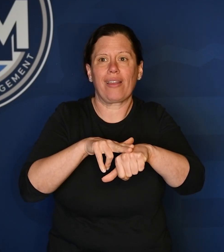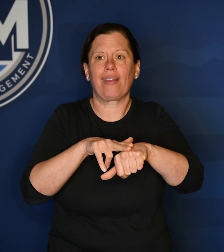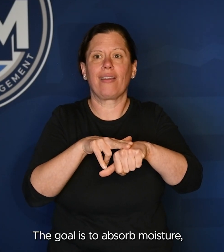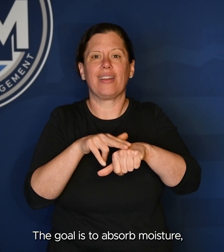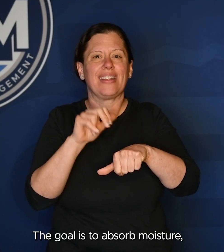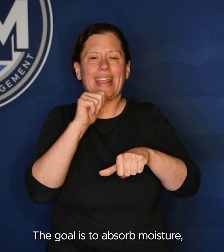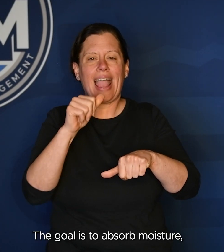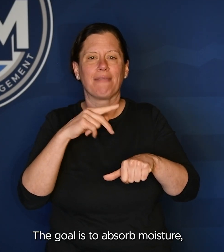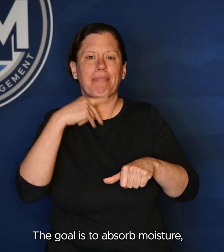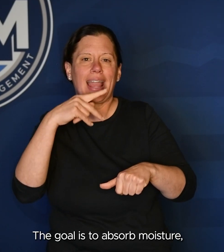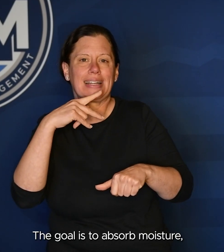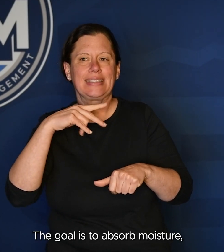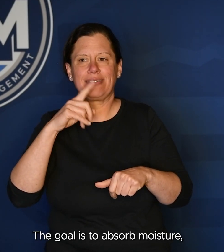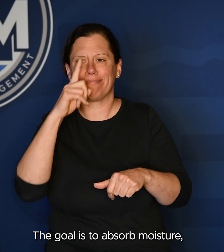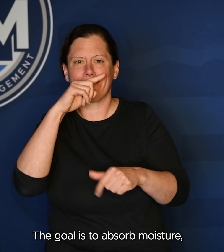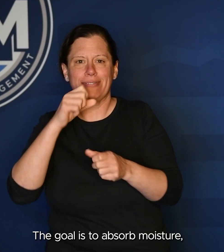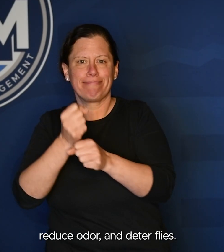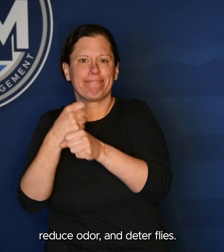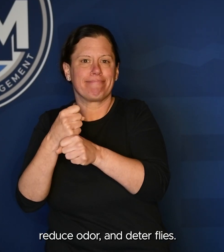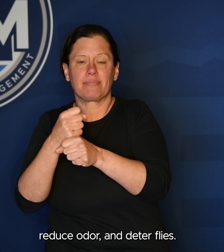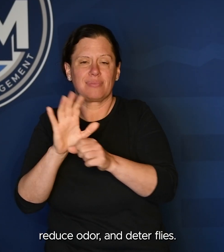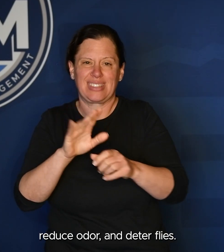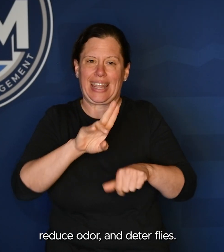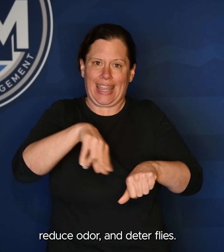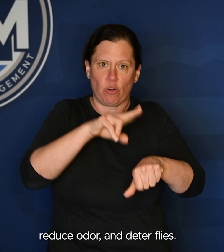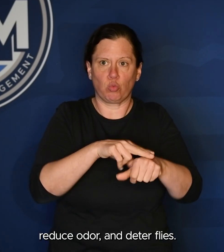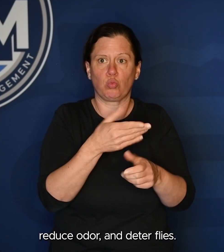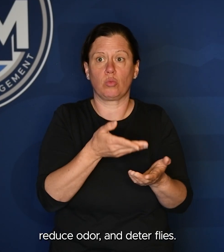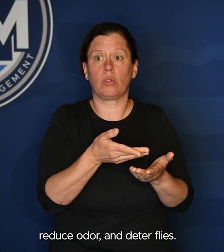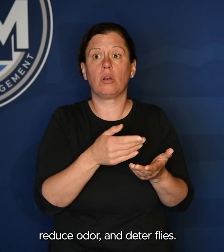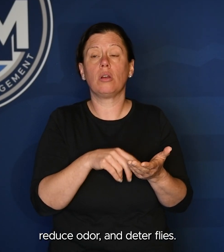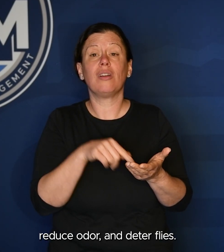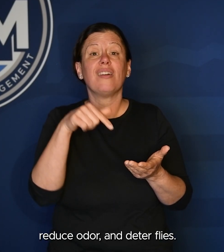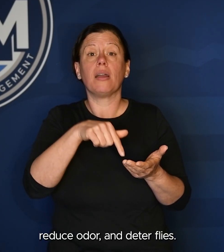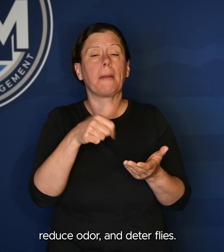The goal is to absorb moisture, reduce odor, and deter flies.